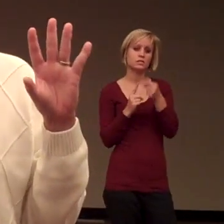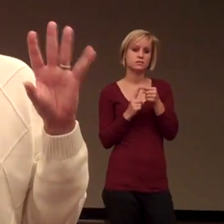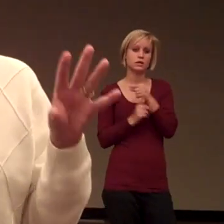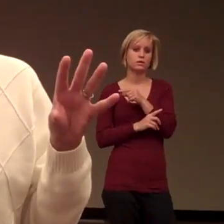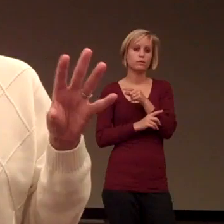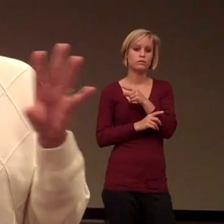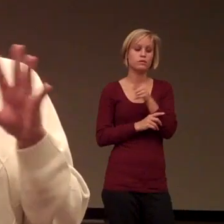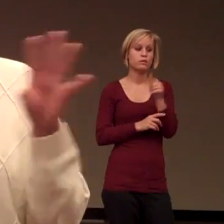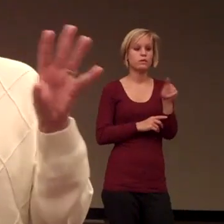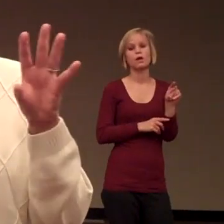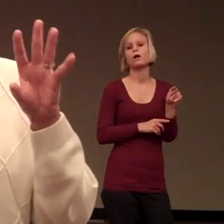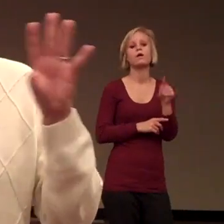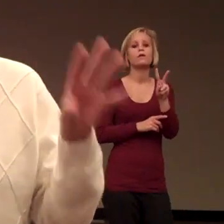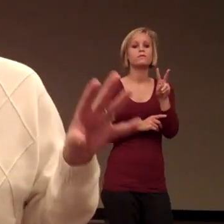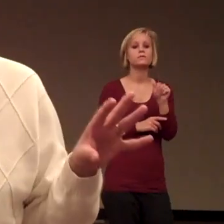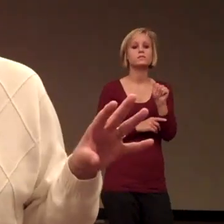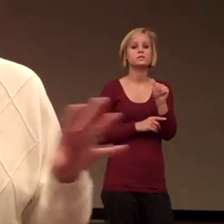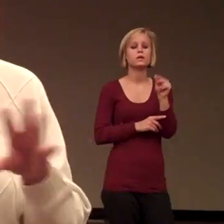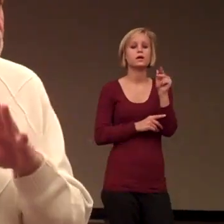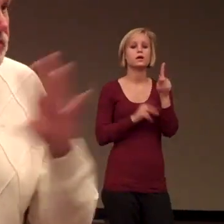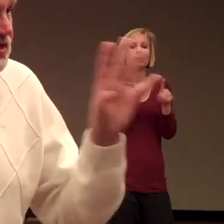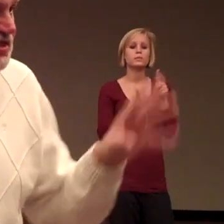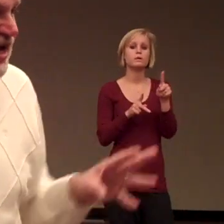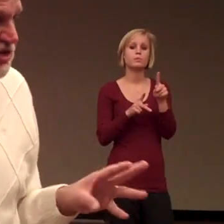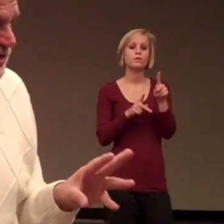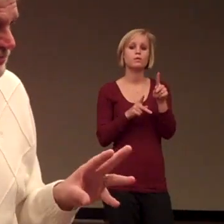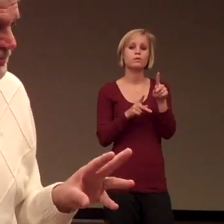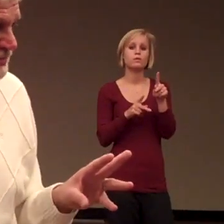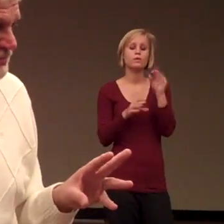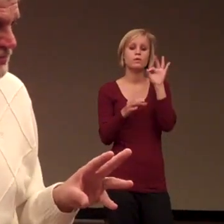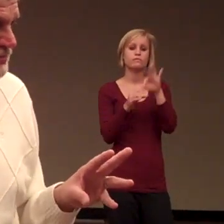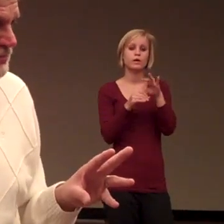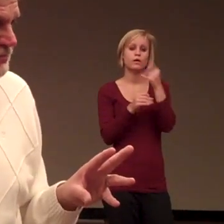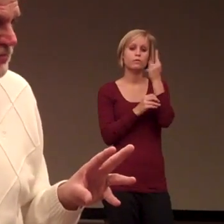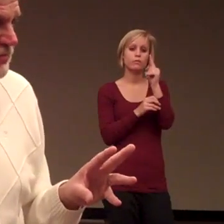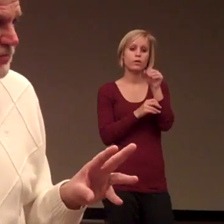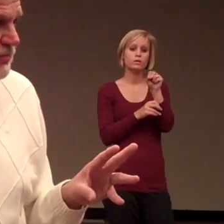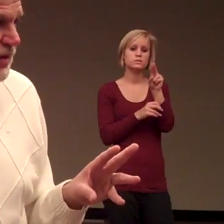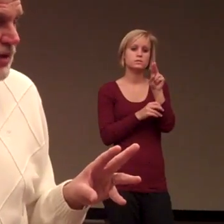until the Virginia people vote for secession.